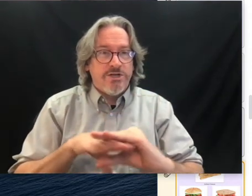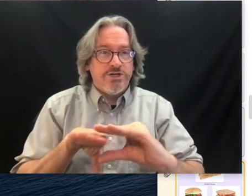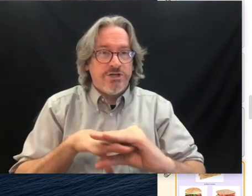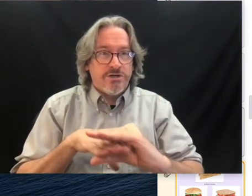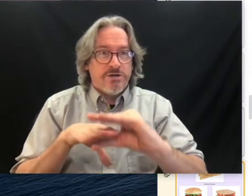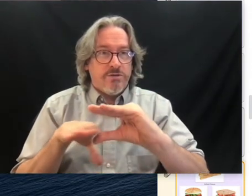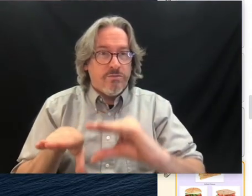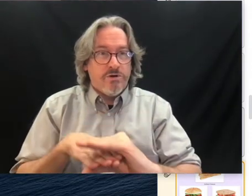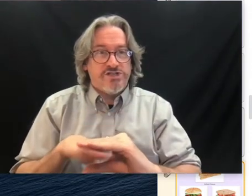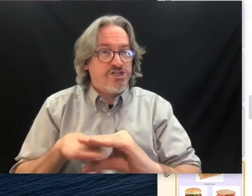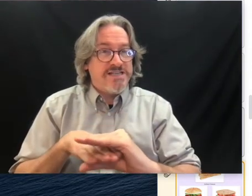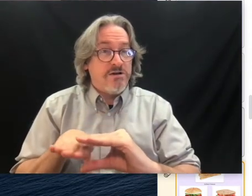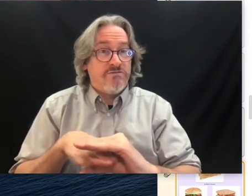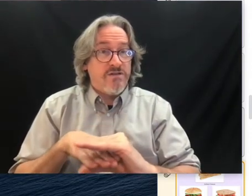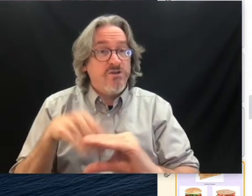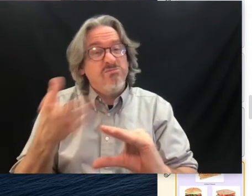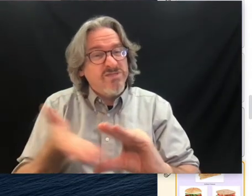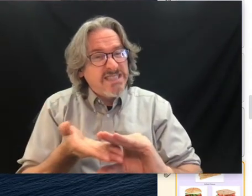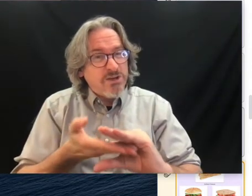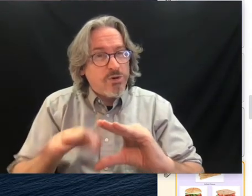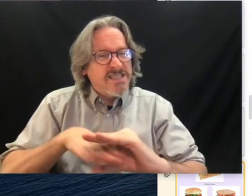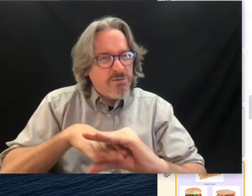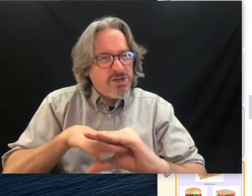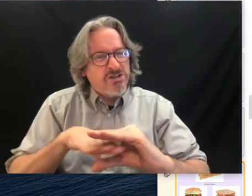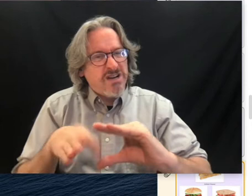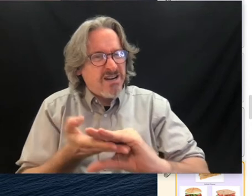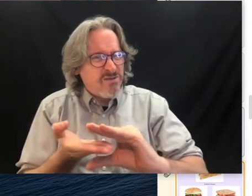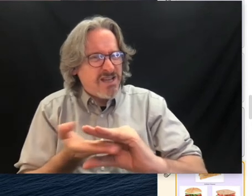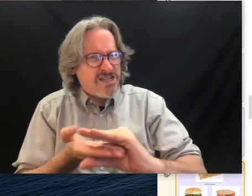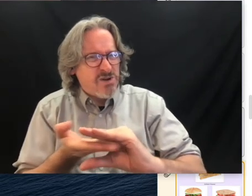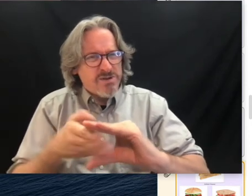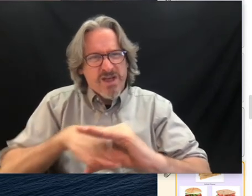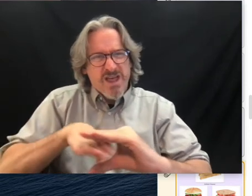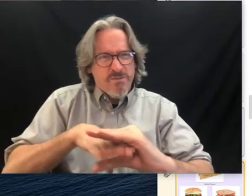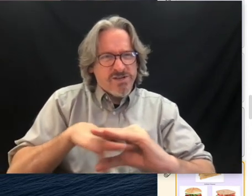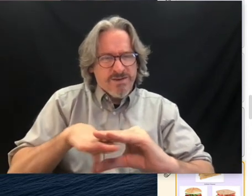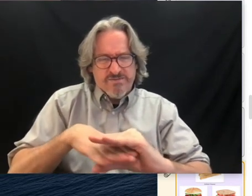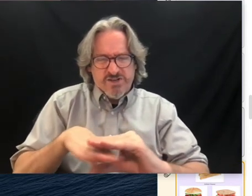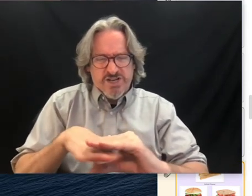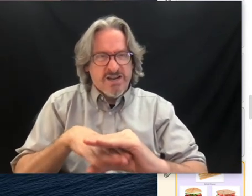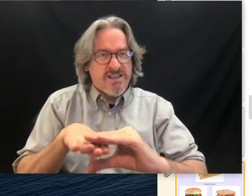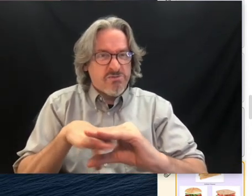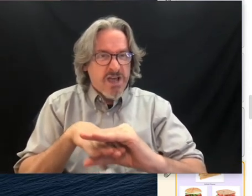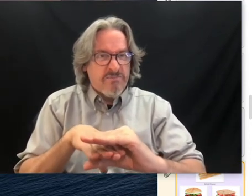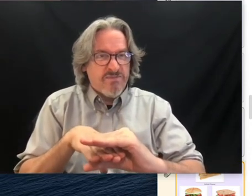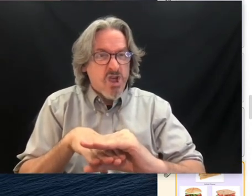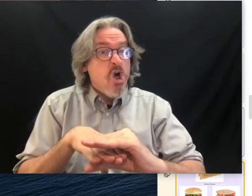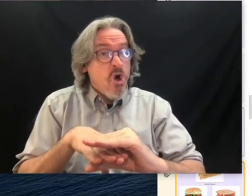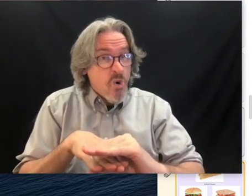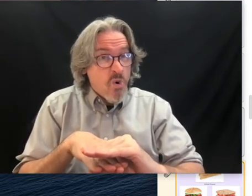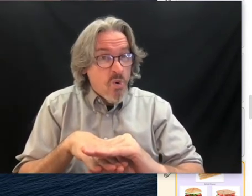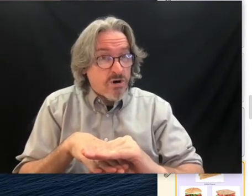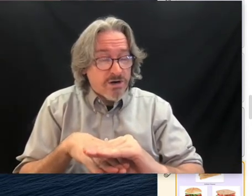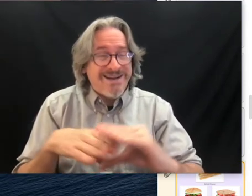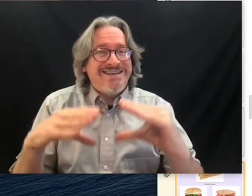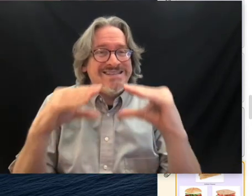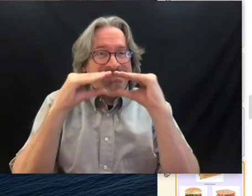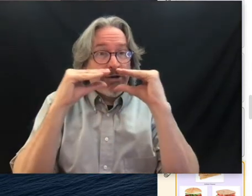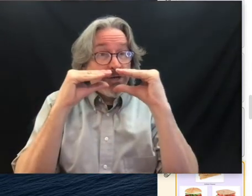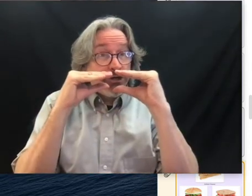sandwich where it's just down in front of you. Sandwich, it goes up. Most of the time I've just done it this way.